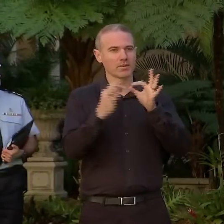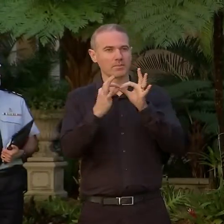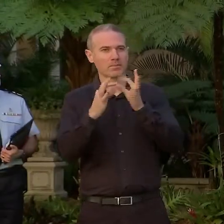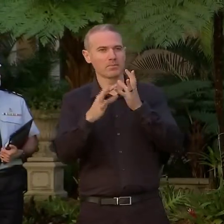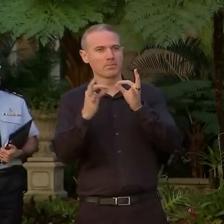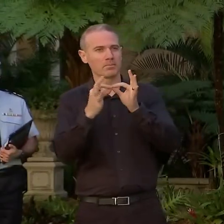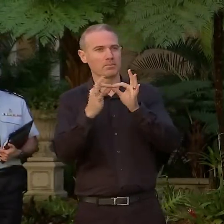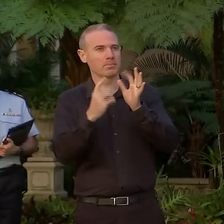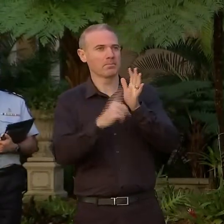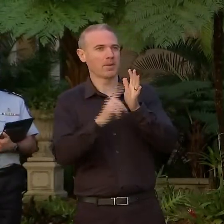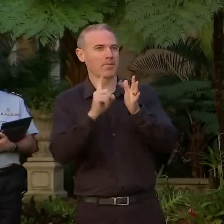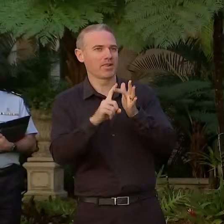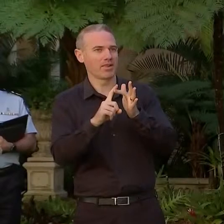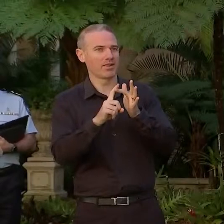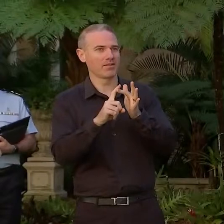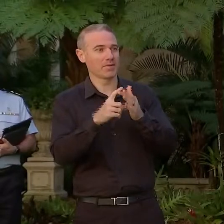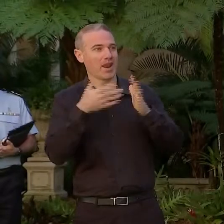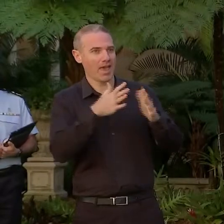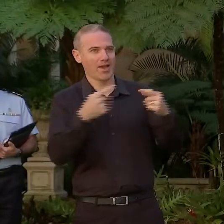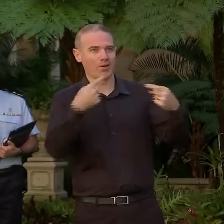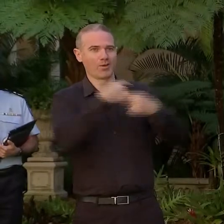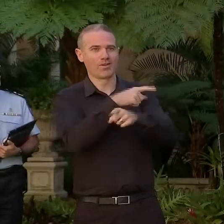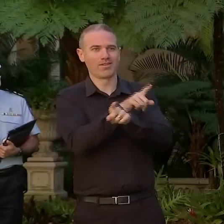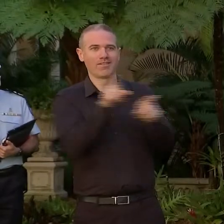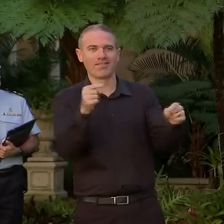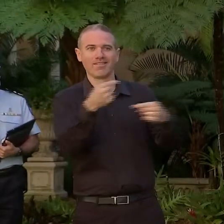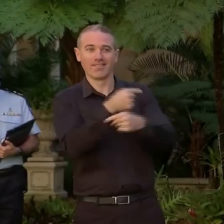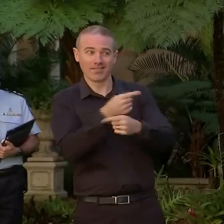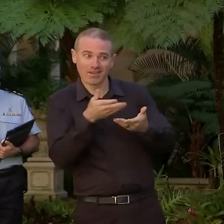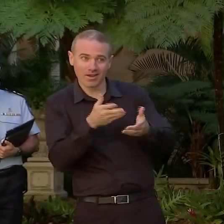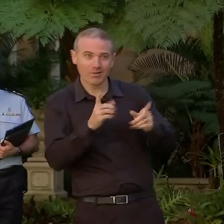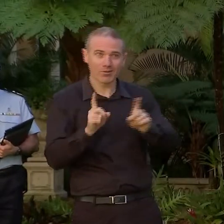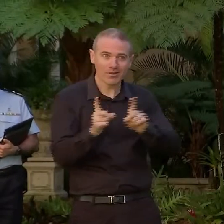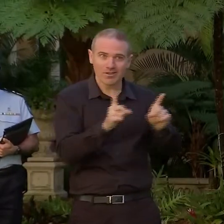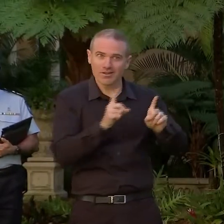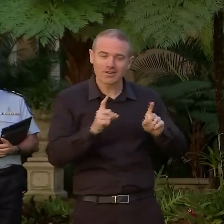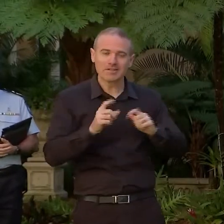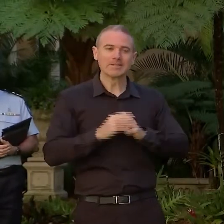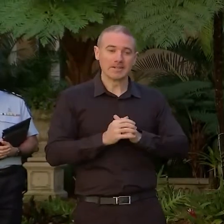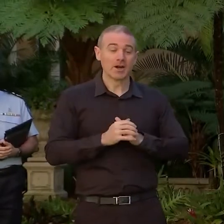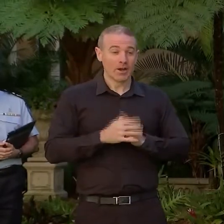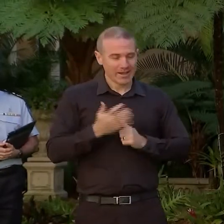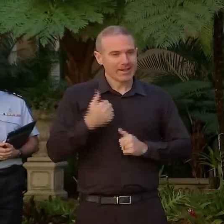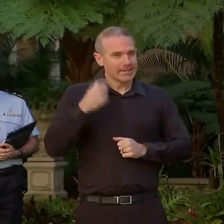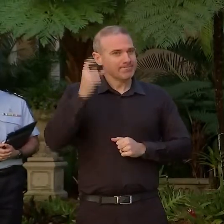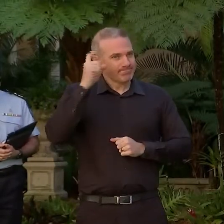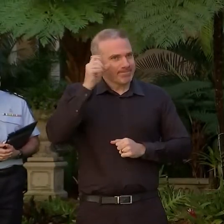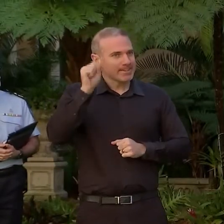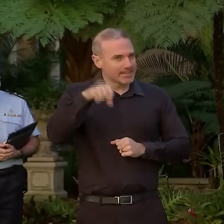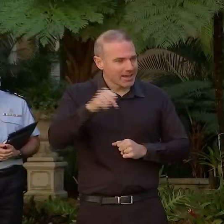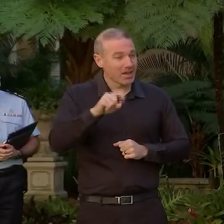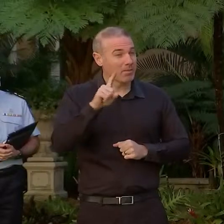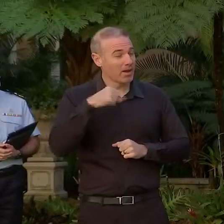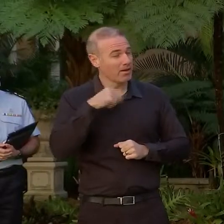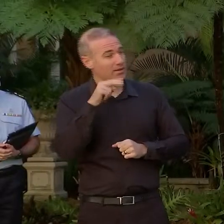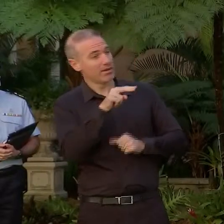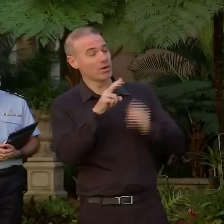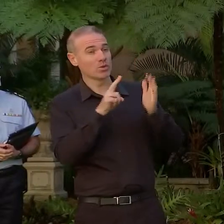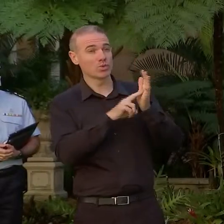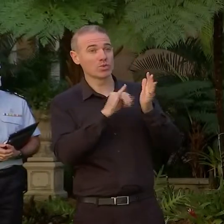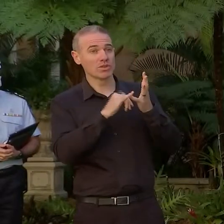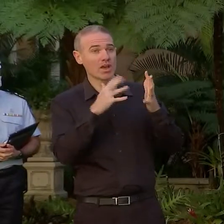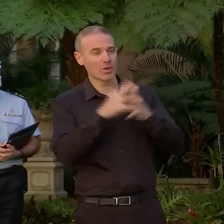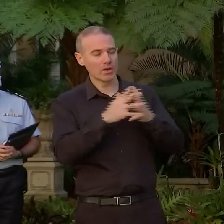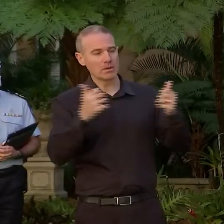concerned about the border bubble, but I'm also encouraged that New South Wales is doing an enormous amount of